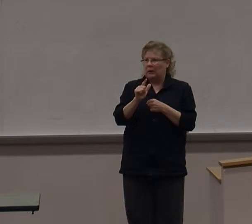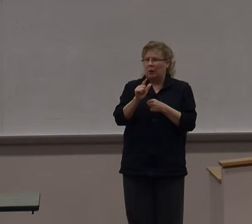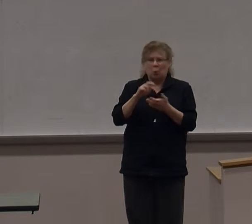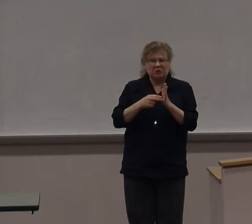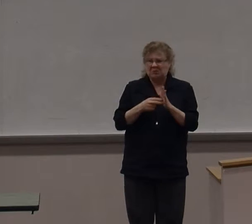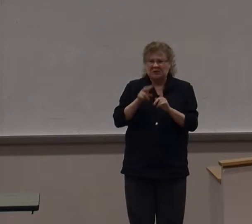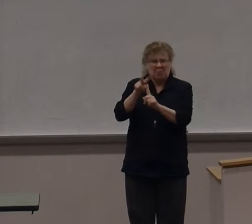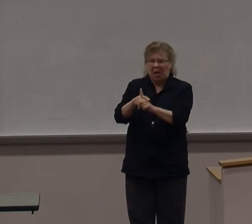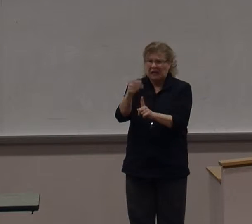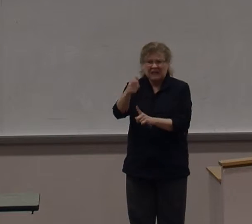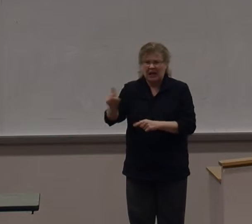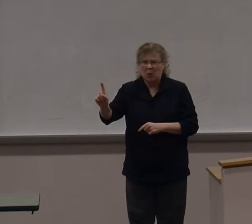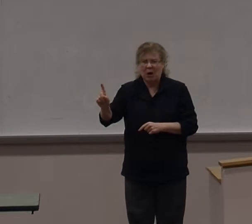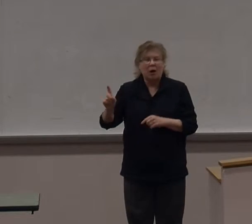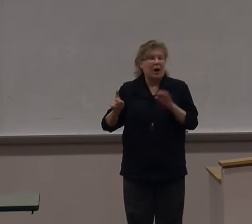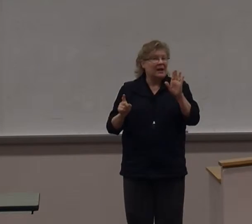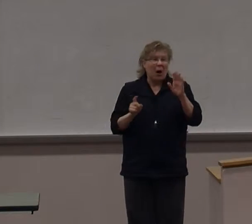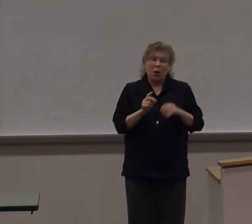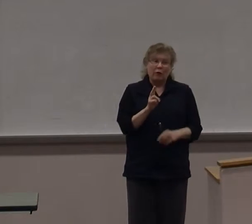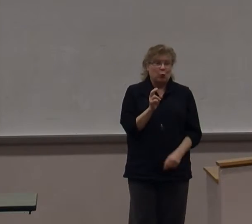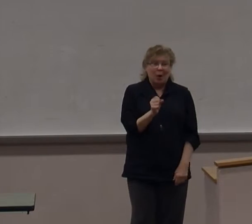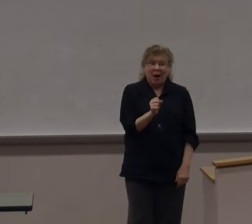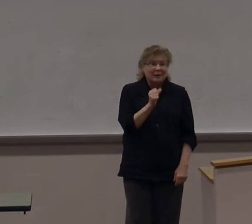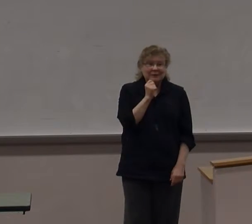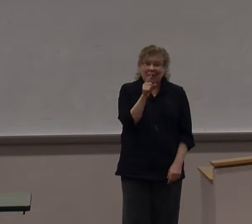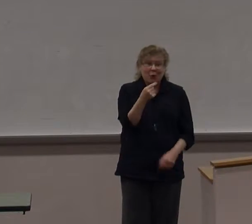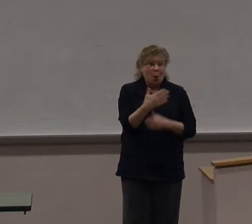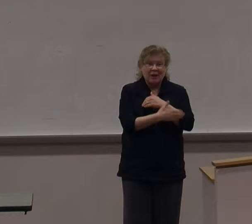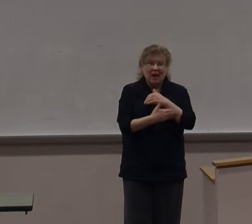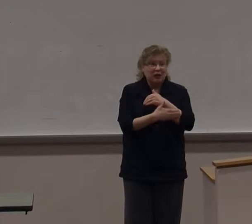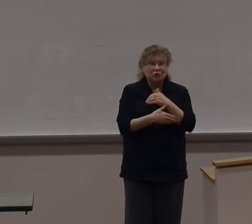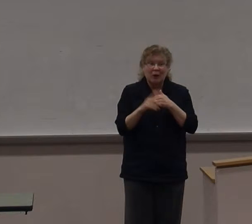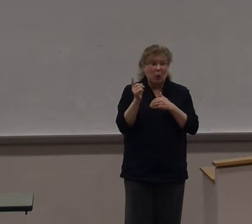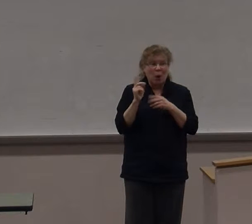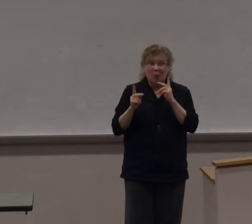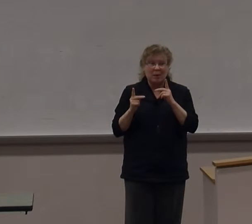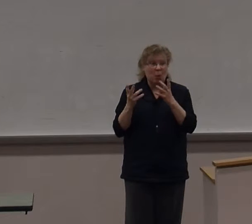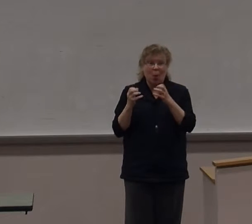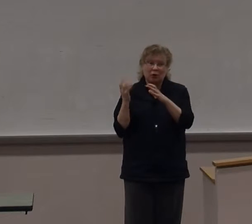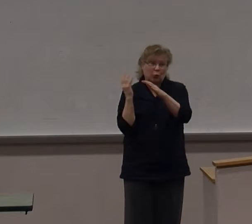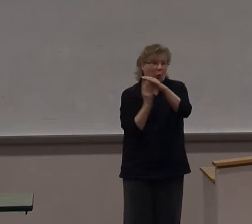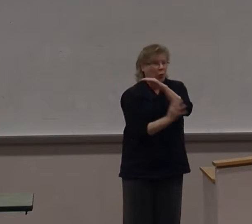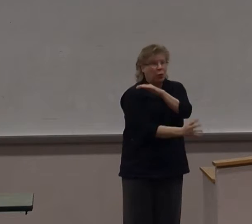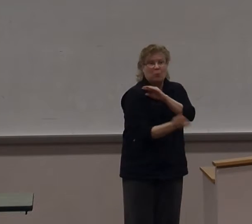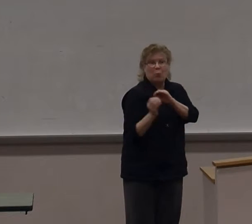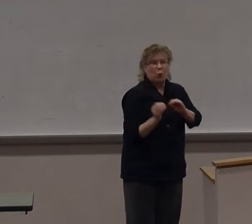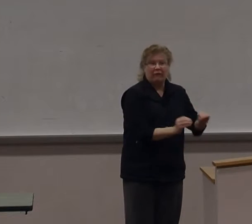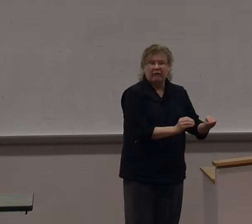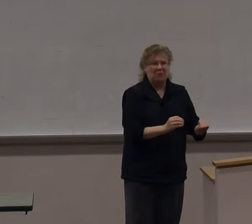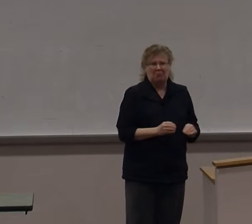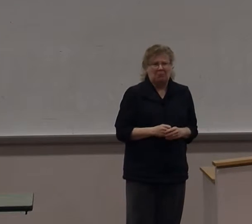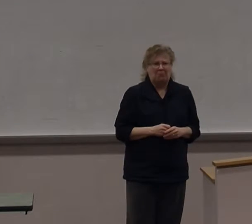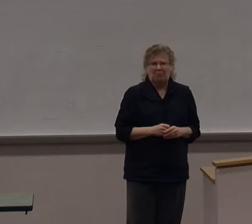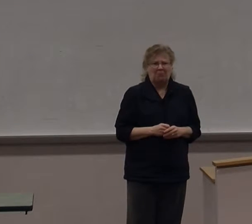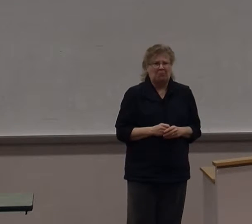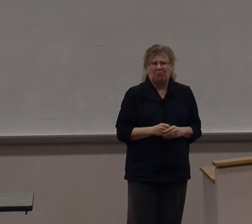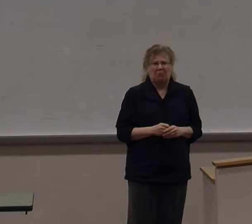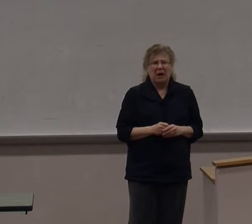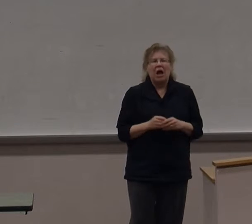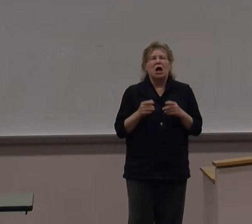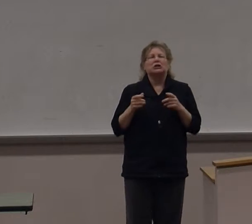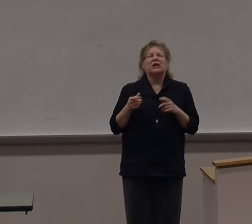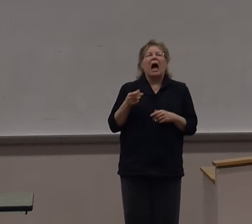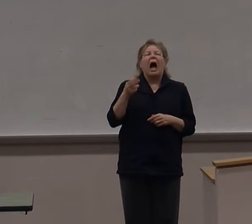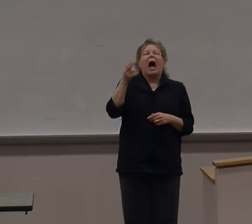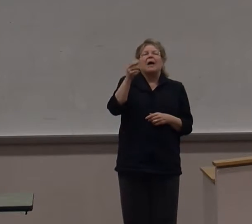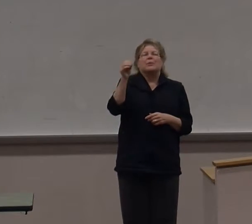States doesn't have a monopoly on immigration. I mean, there are tremendous. There's a high